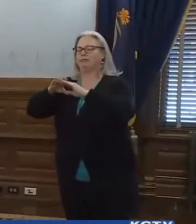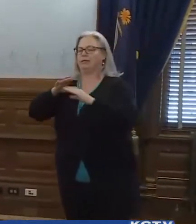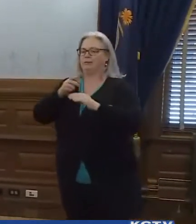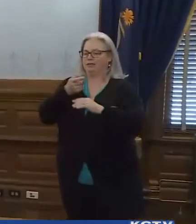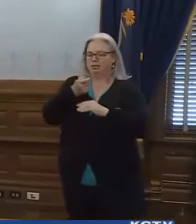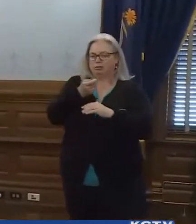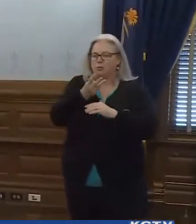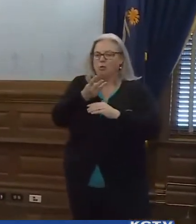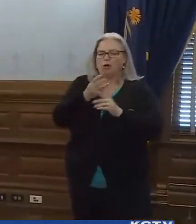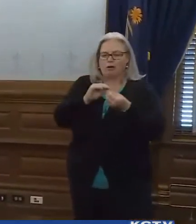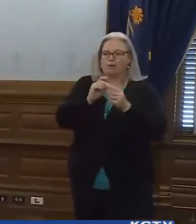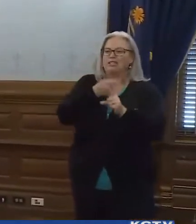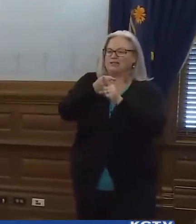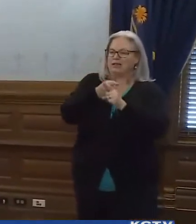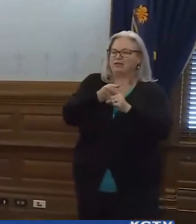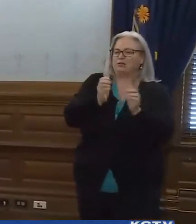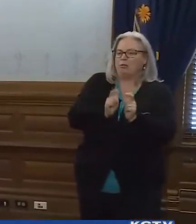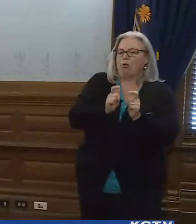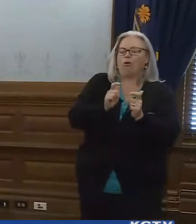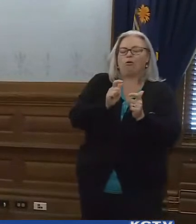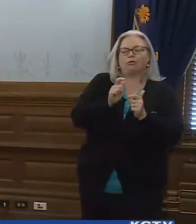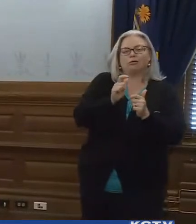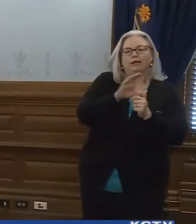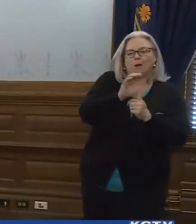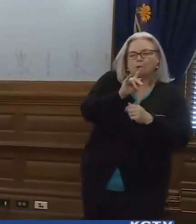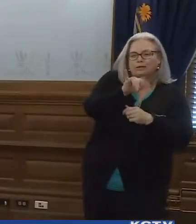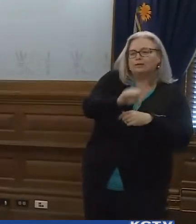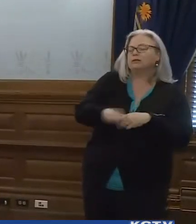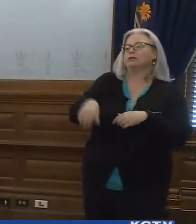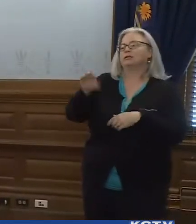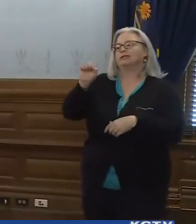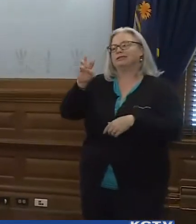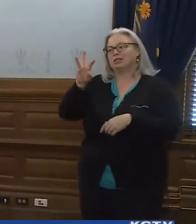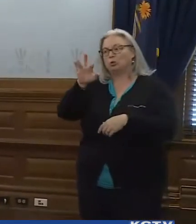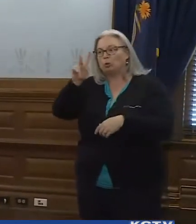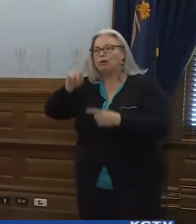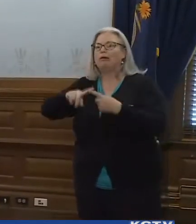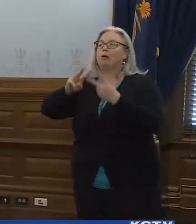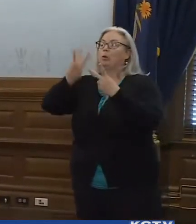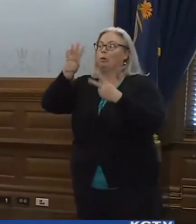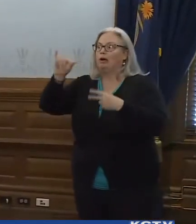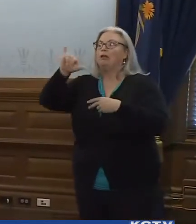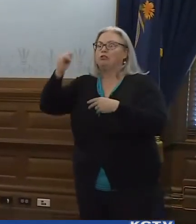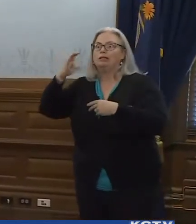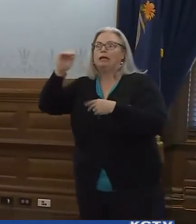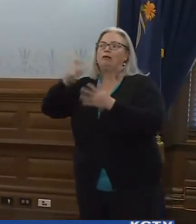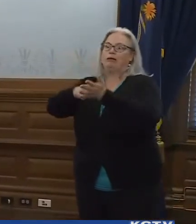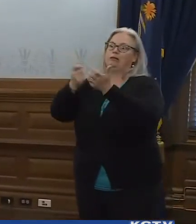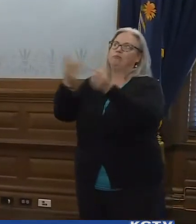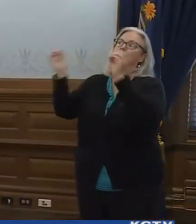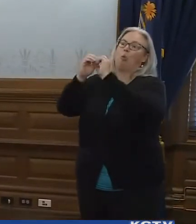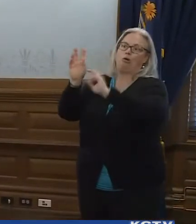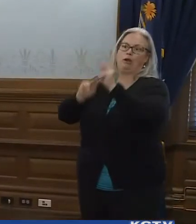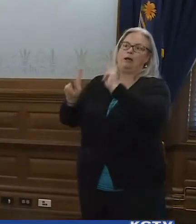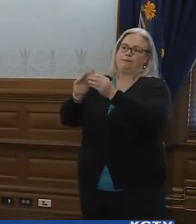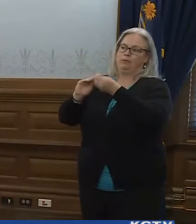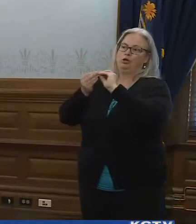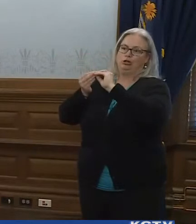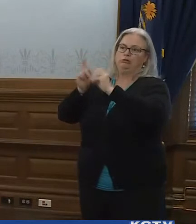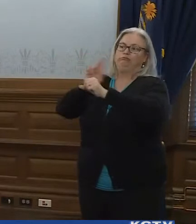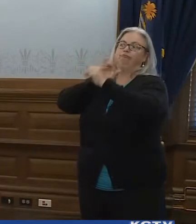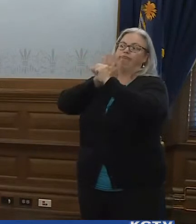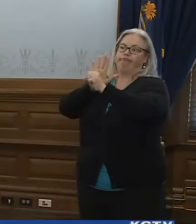small counties, but the Sedgwicks and Wyandottes and Johnsons, it takes a good number of cases to cause the inflection to go